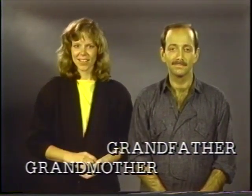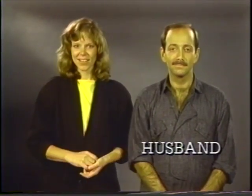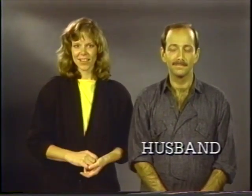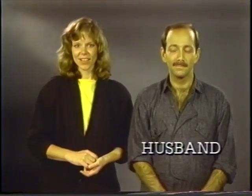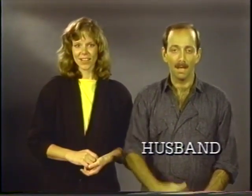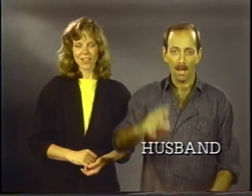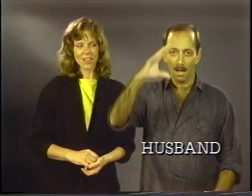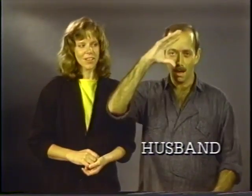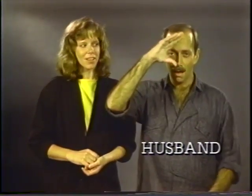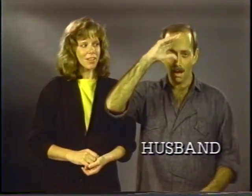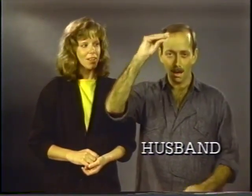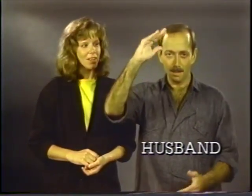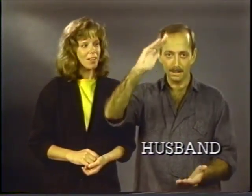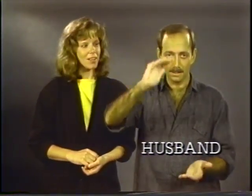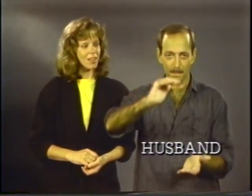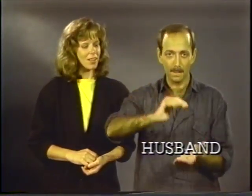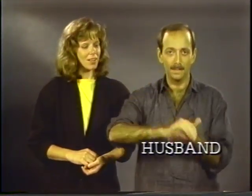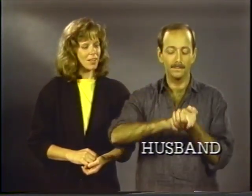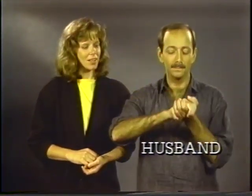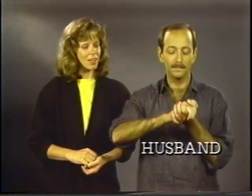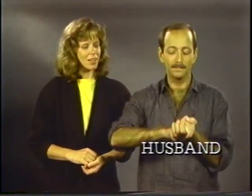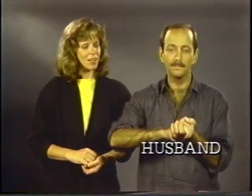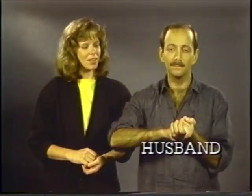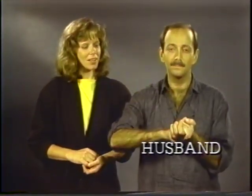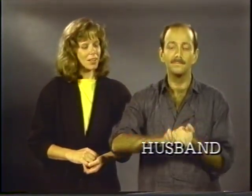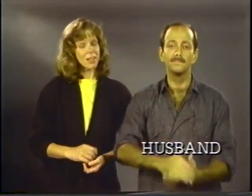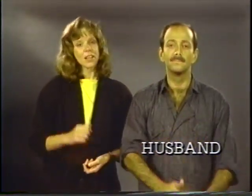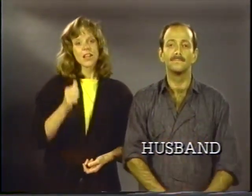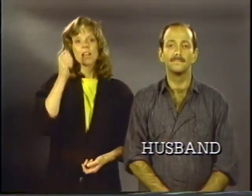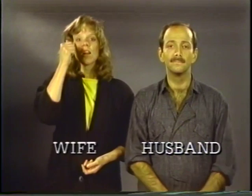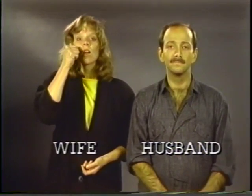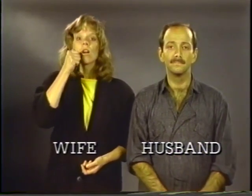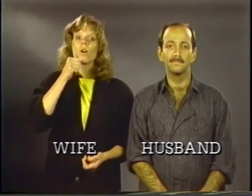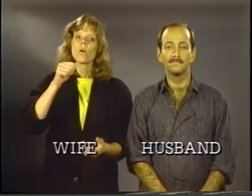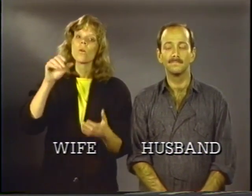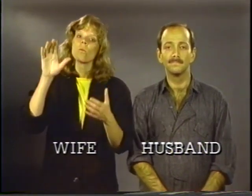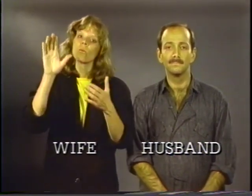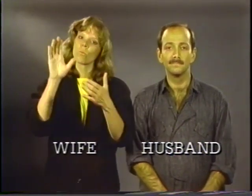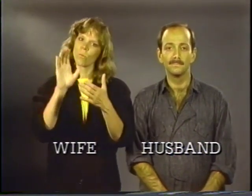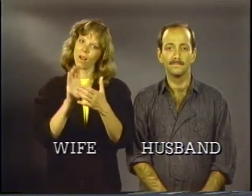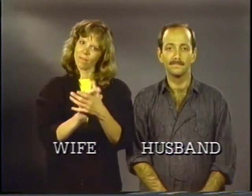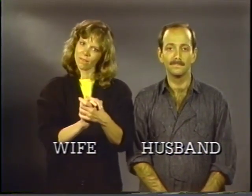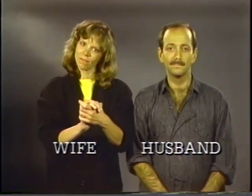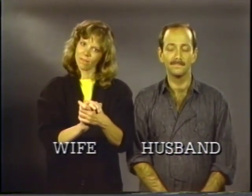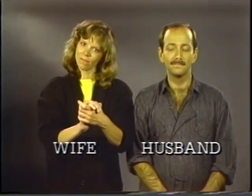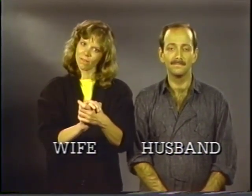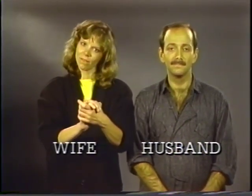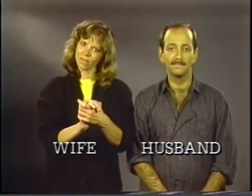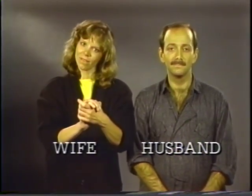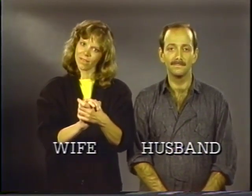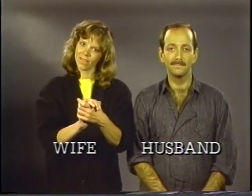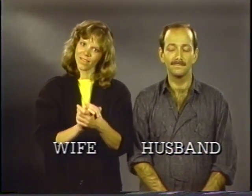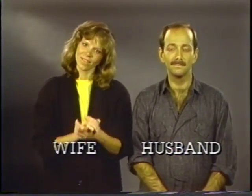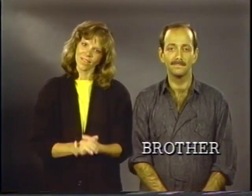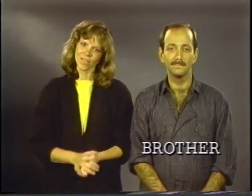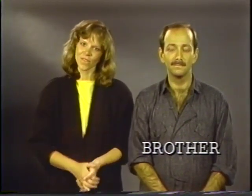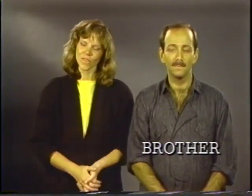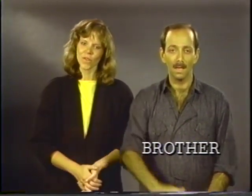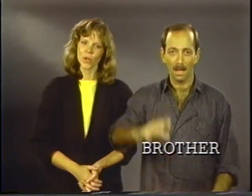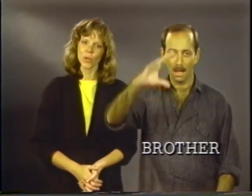Husband, man plus Mary. Wife, woman plus Mary. Brother,